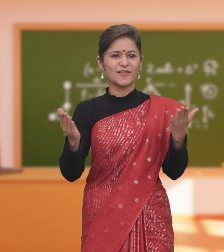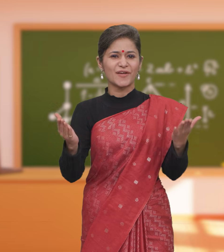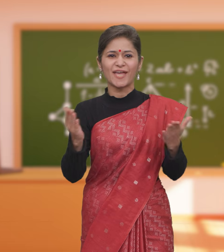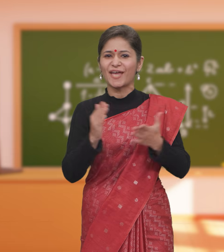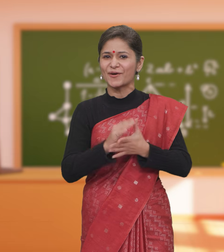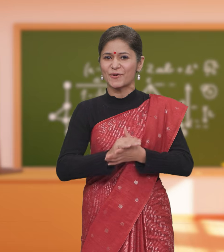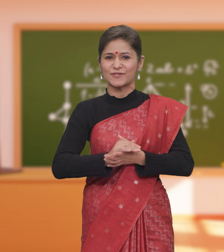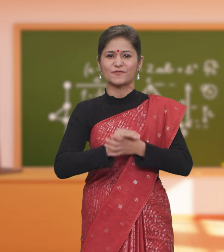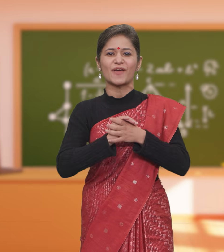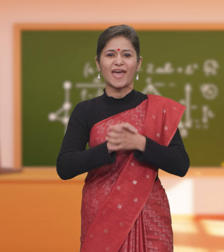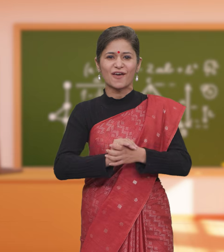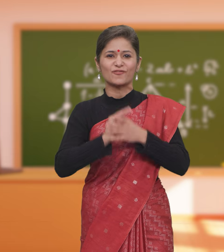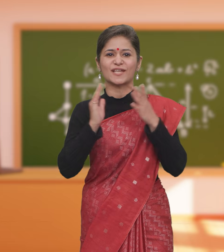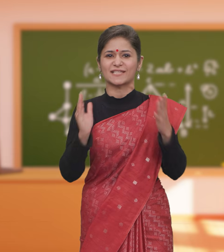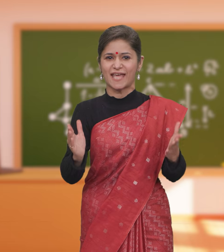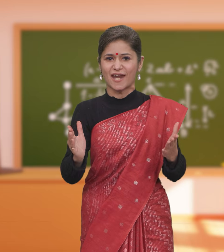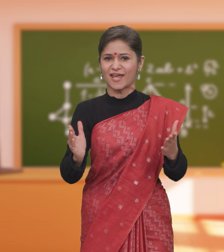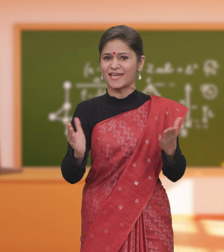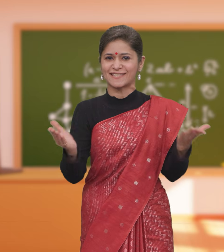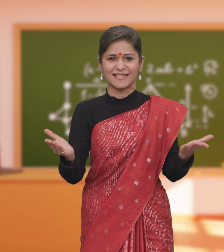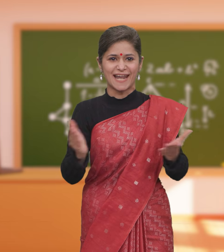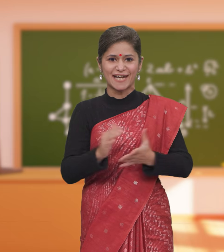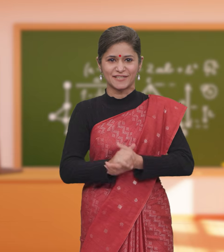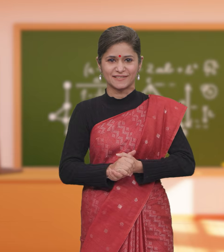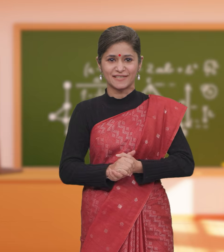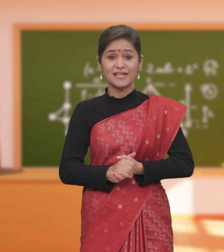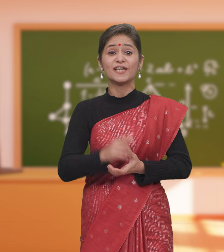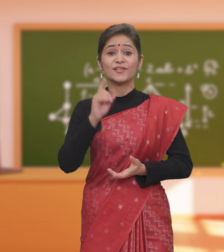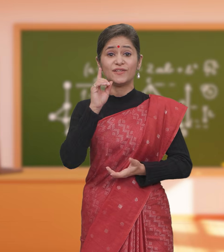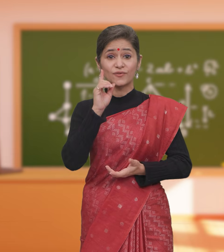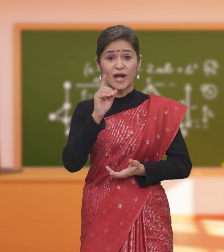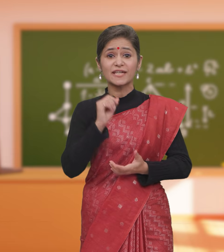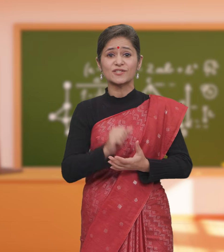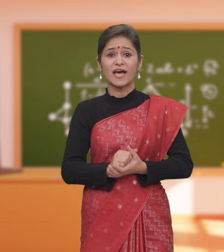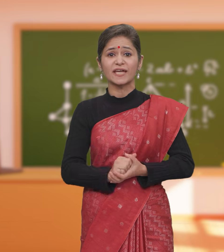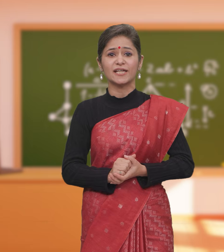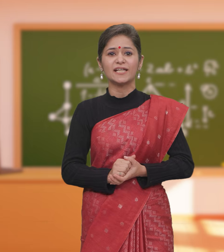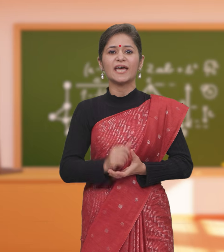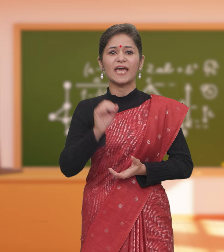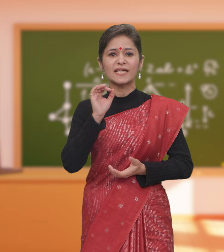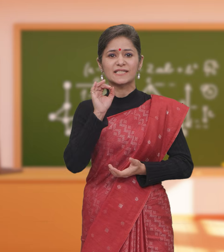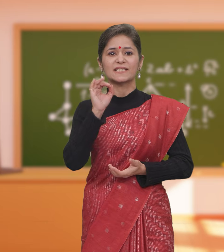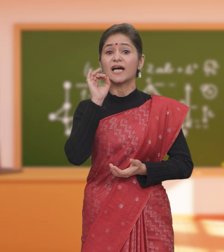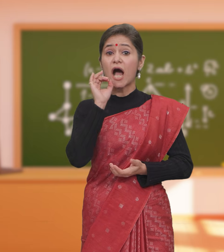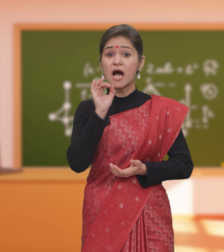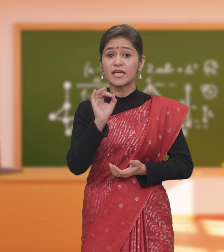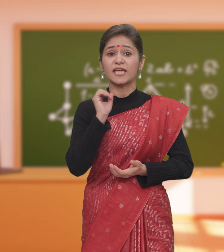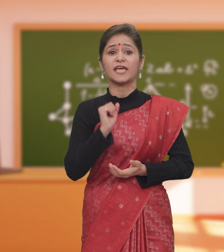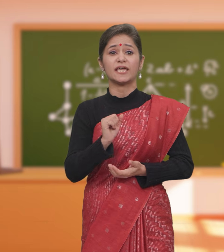the heroes of every staircase and ladder. The right triangle is a key